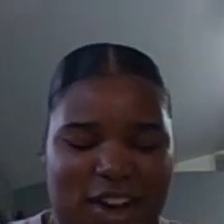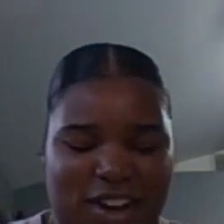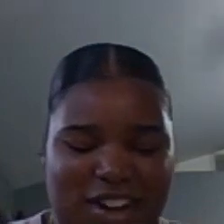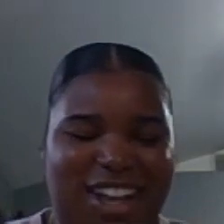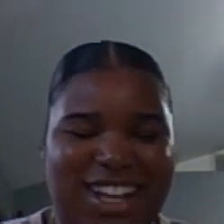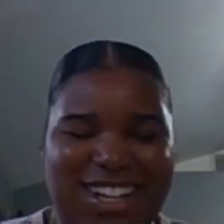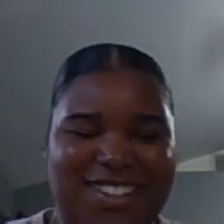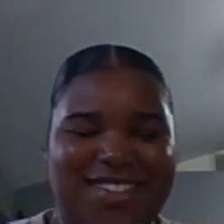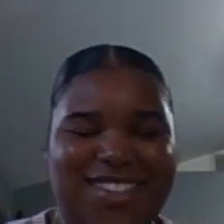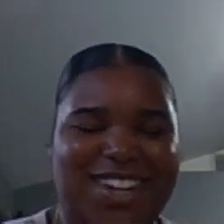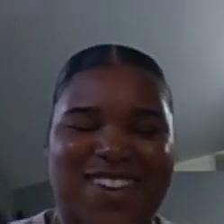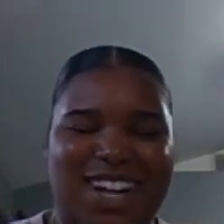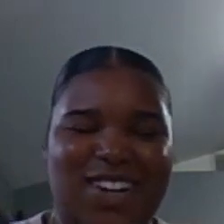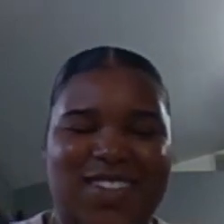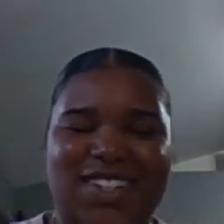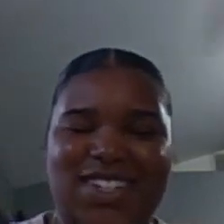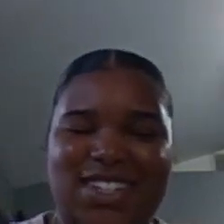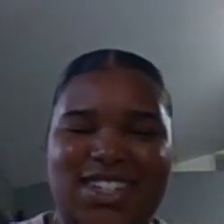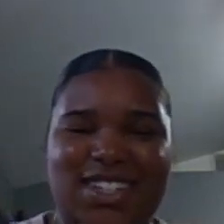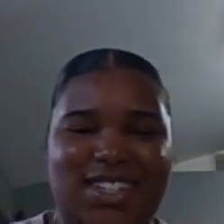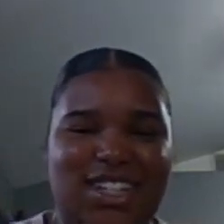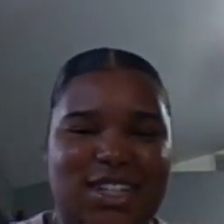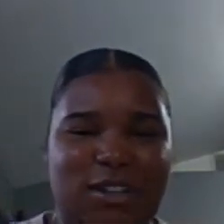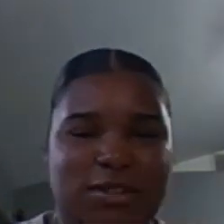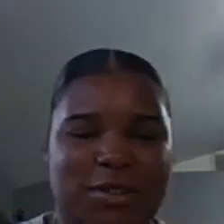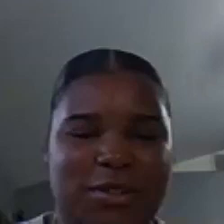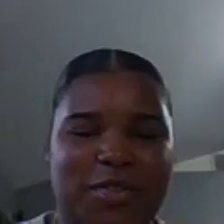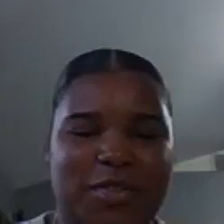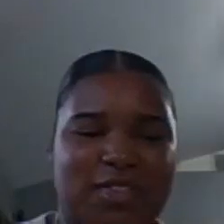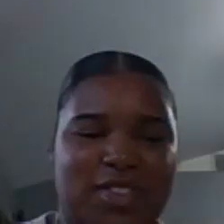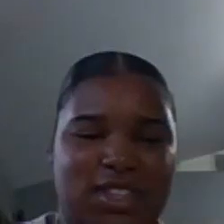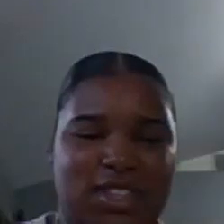that's all I can think of right now.